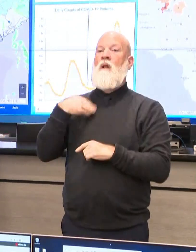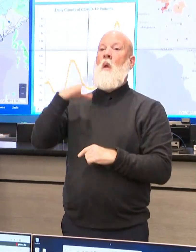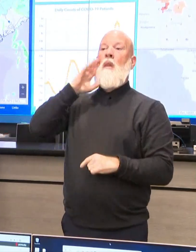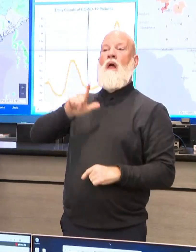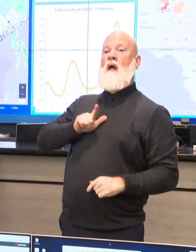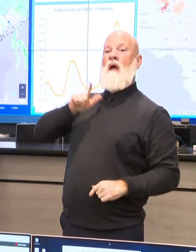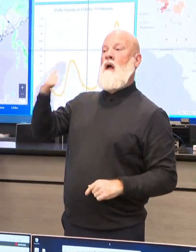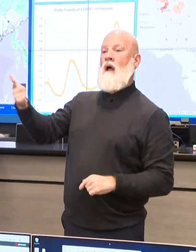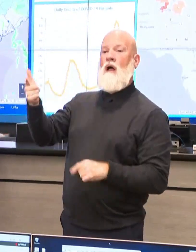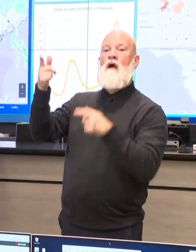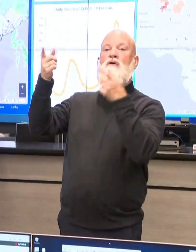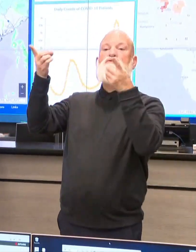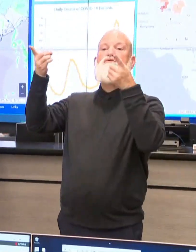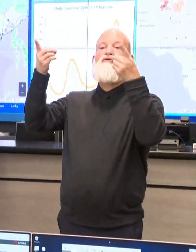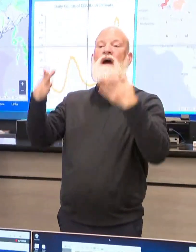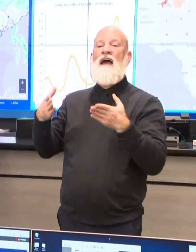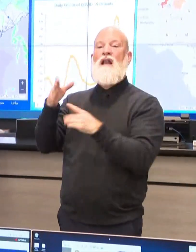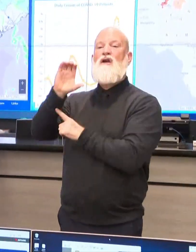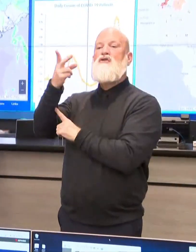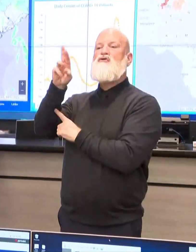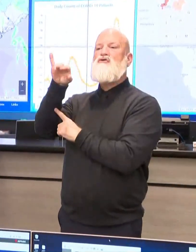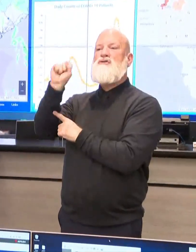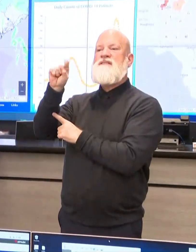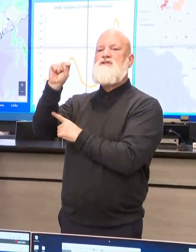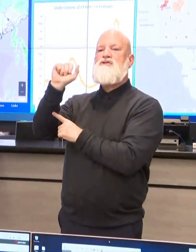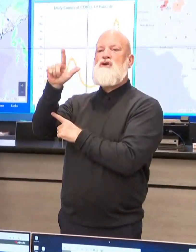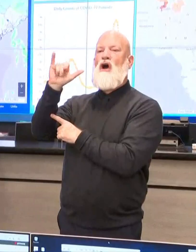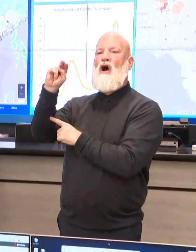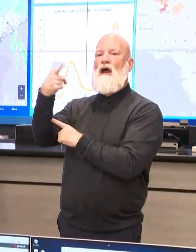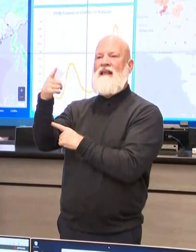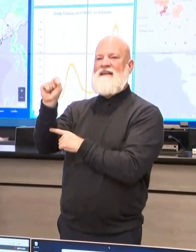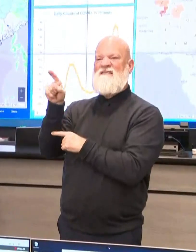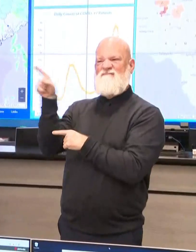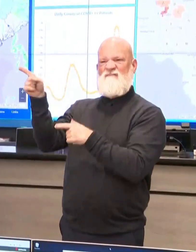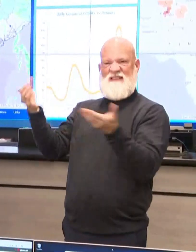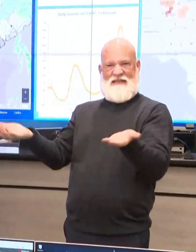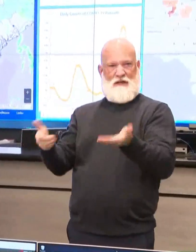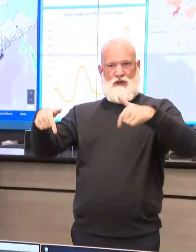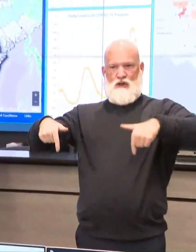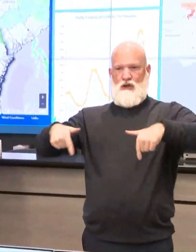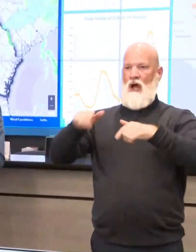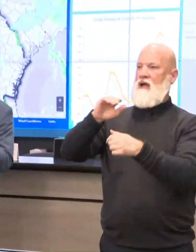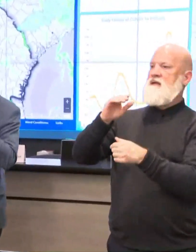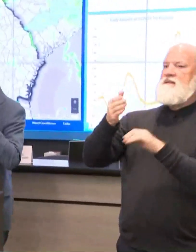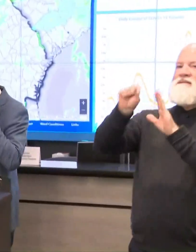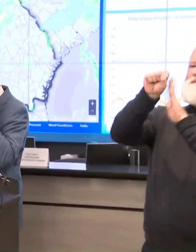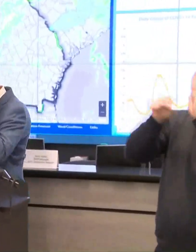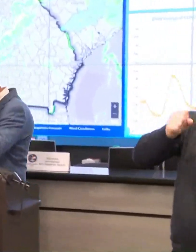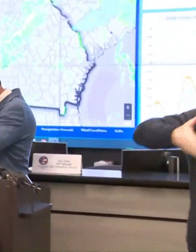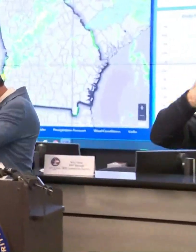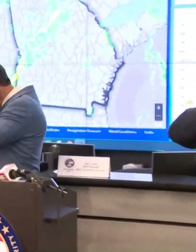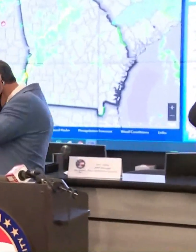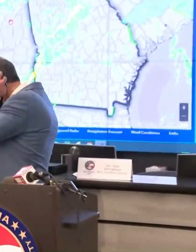what we have going on around the state and here at the SOC, and then we'll be glad to take any questions. Director.